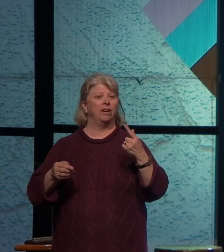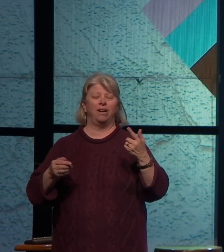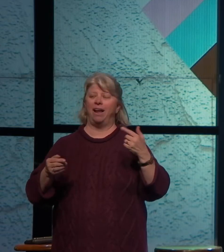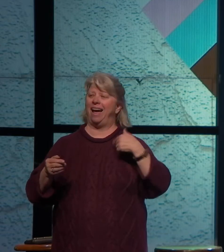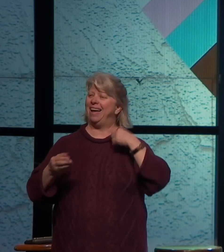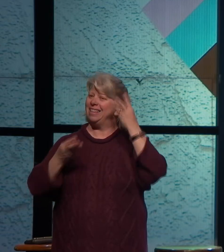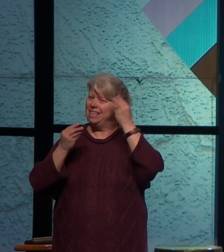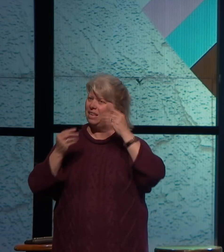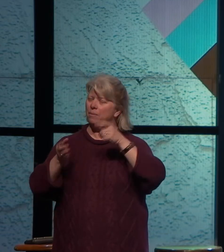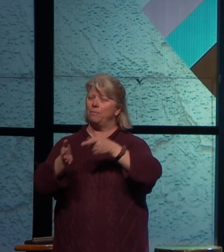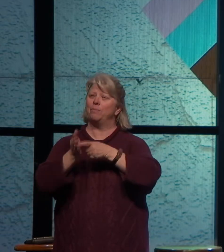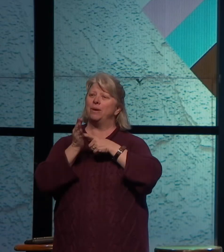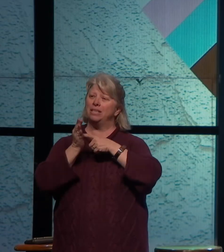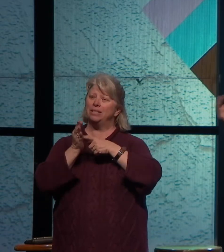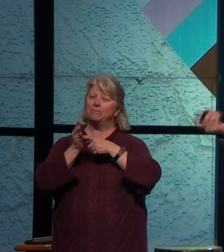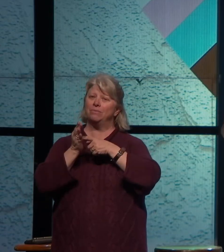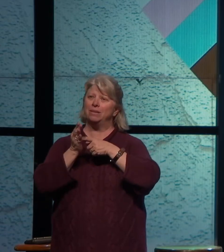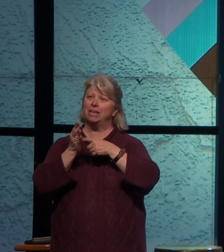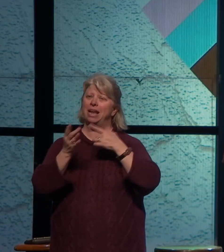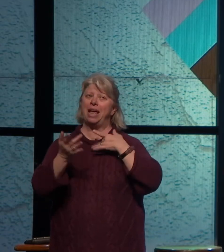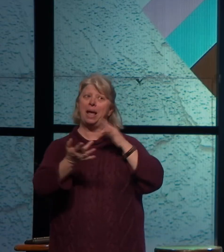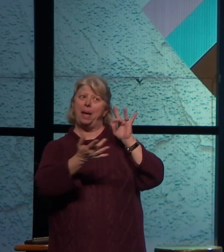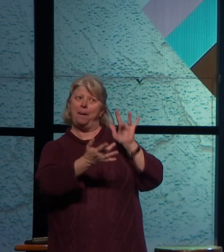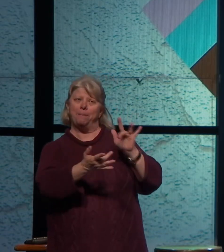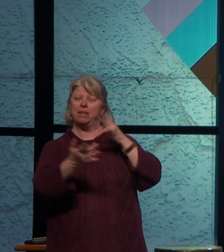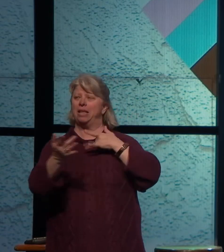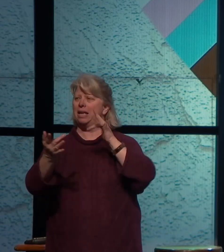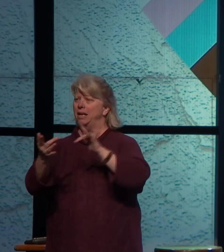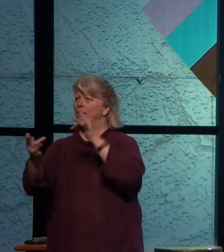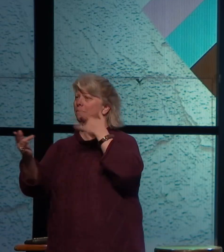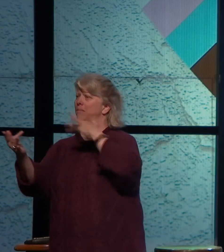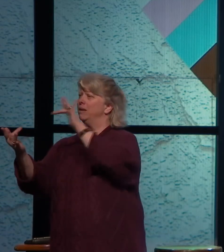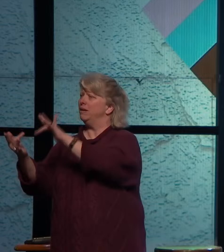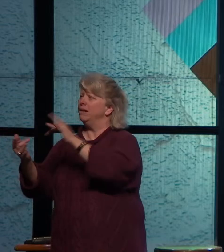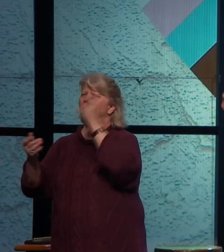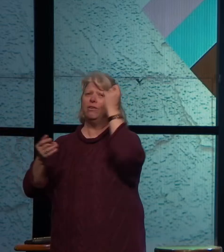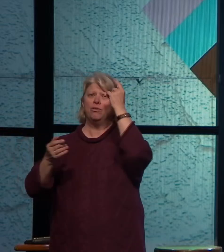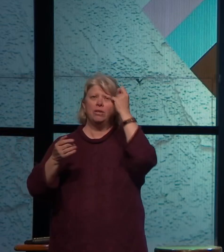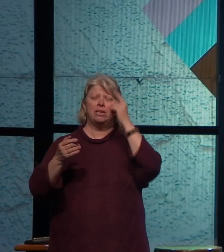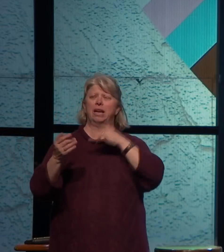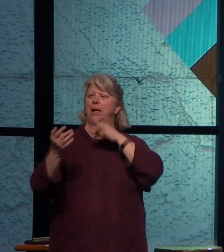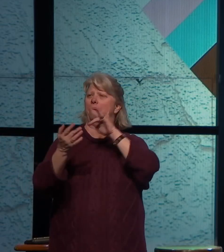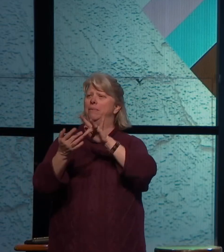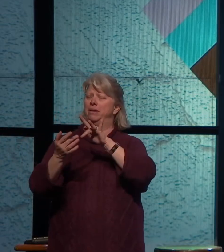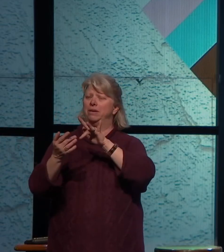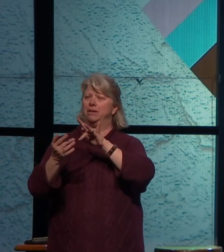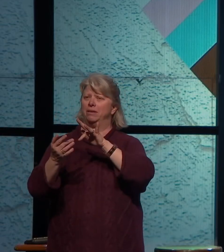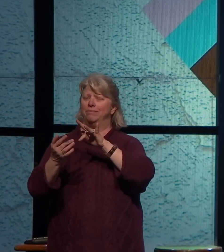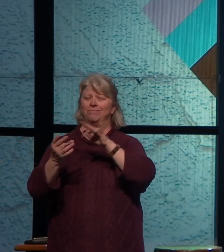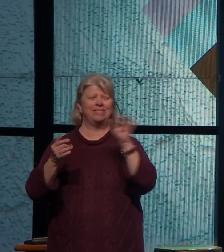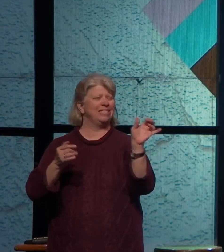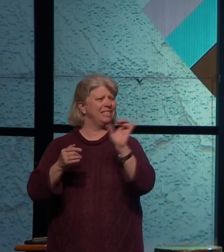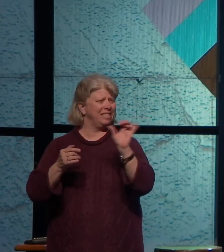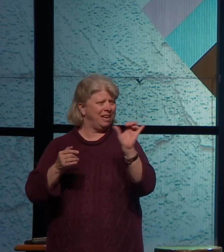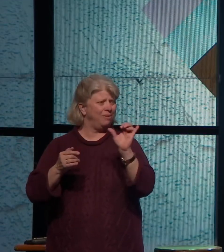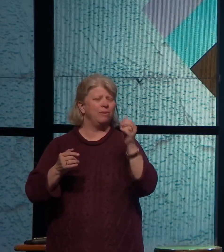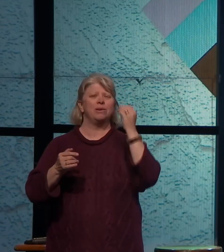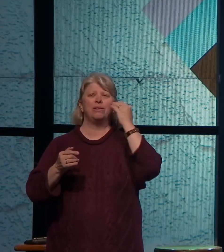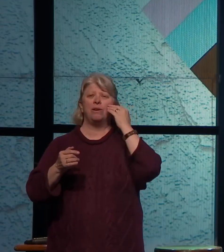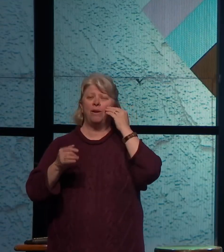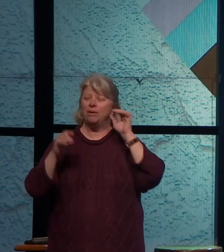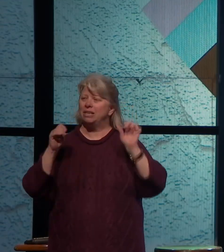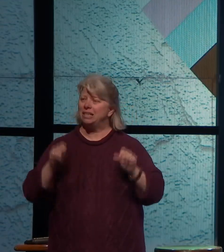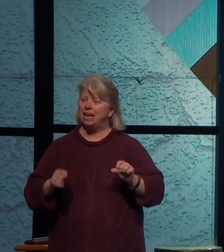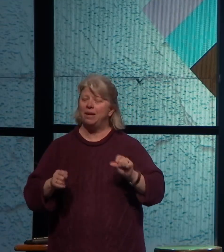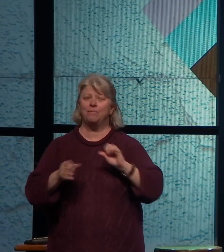I think there has to be a measure of empathy with all of this. Like understanding and empathy are two sides of the same coin of a knowledge that